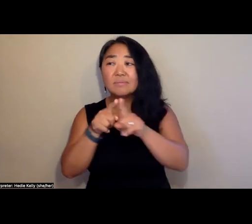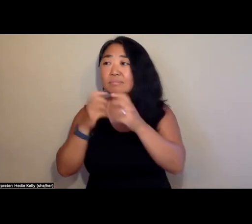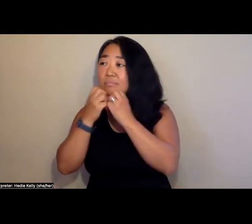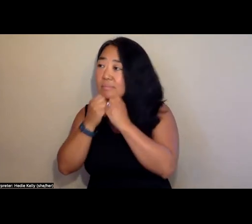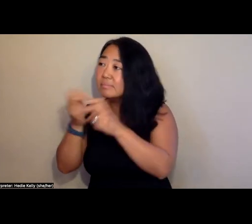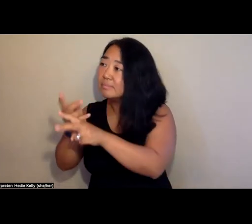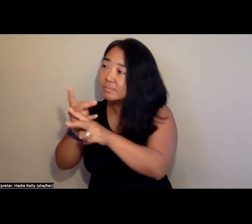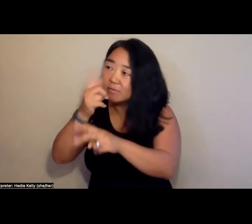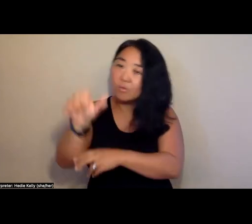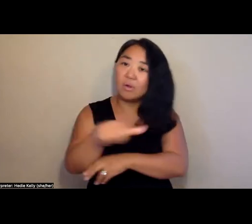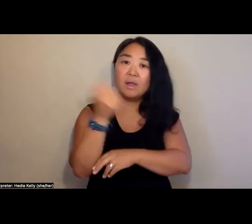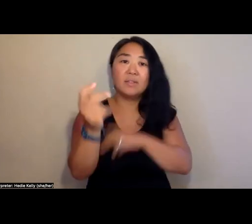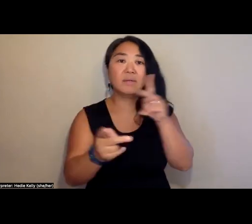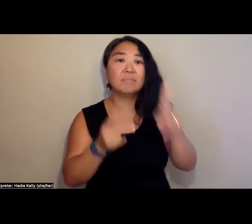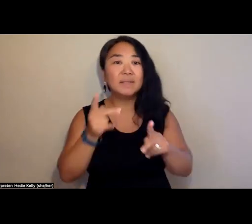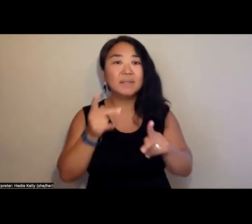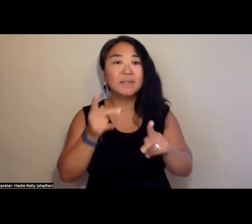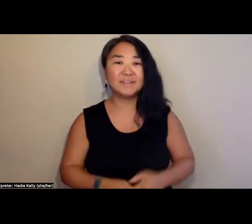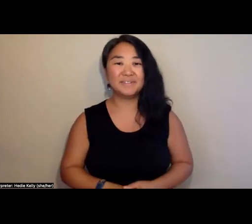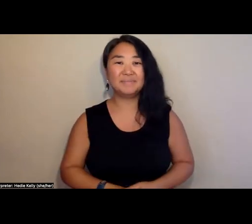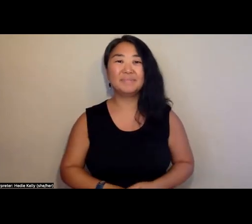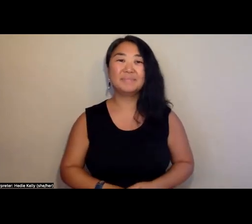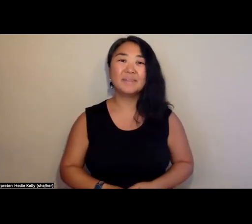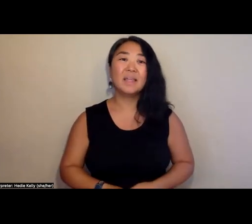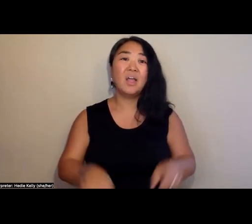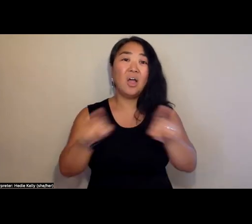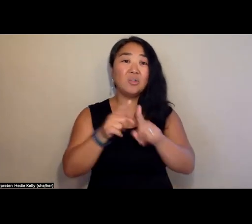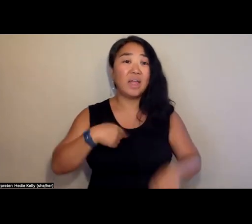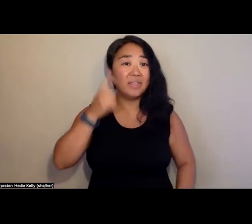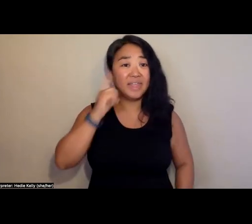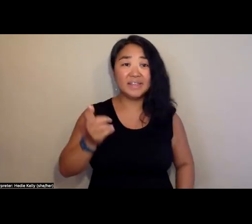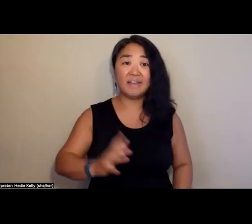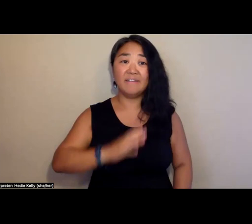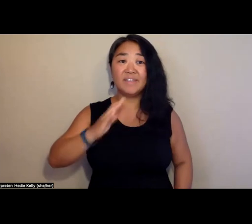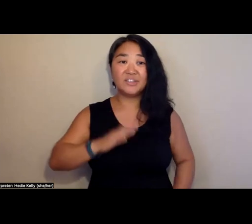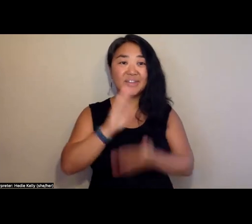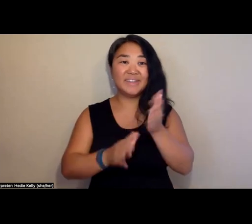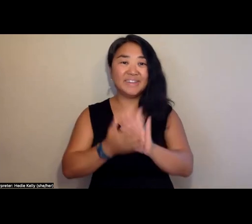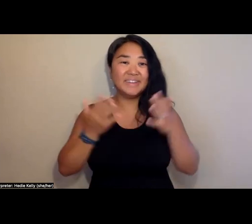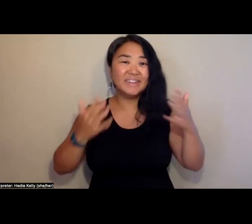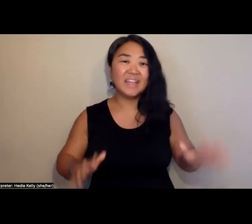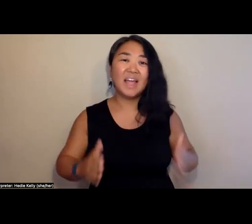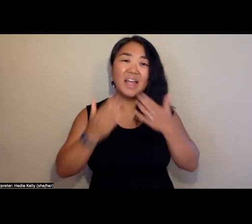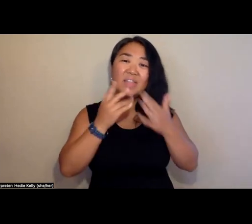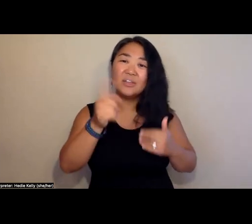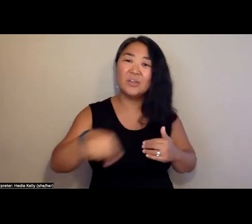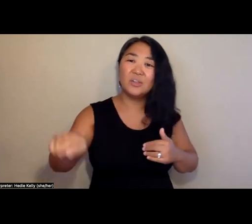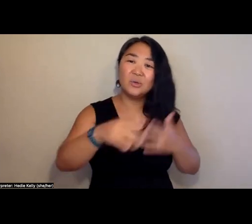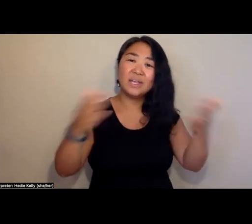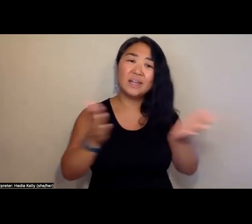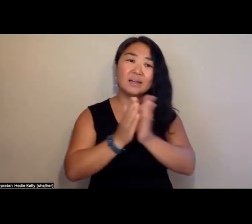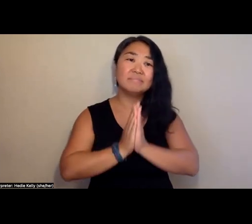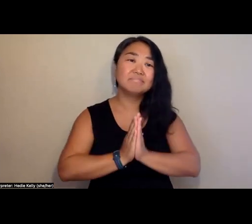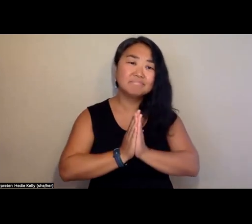you. And with that, I'll say maybe we're officially done. Thanks for being here. I'm grateful for all